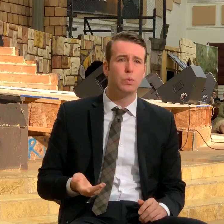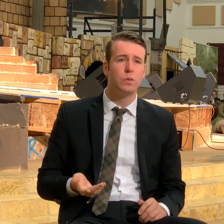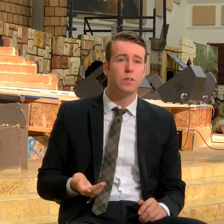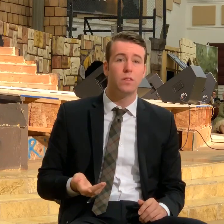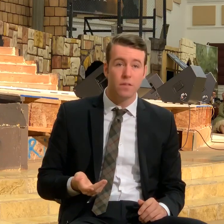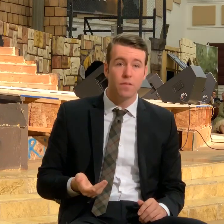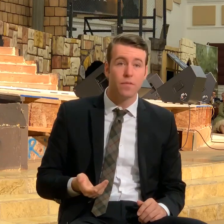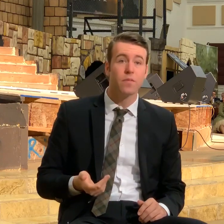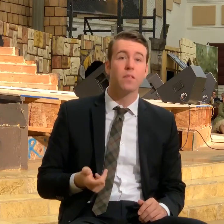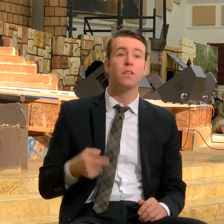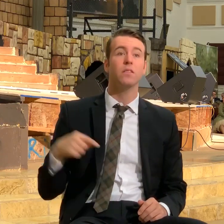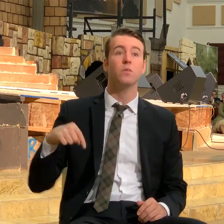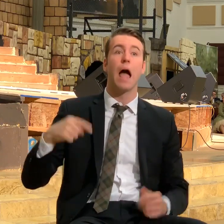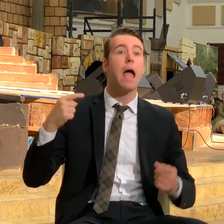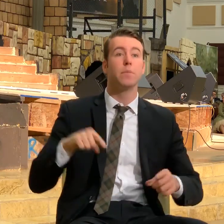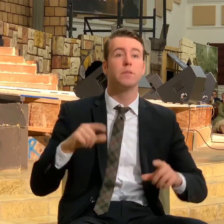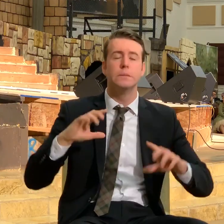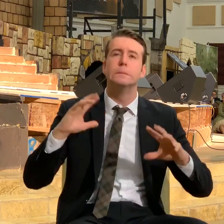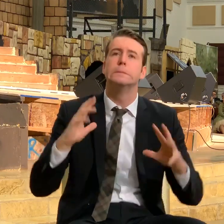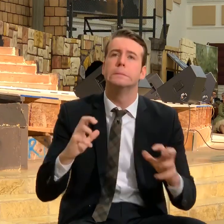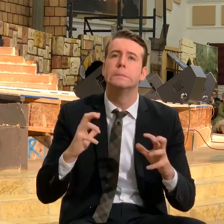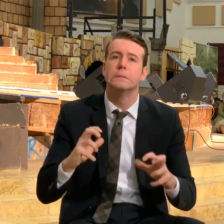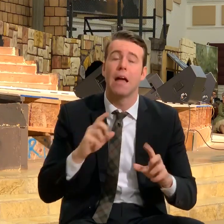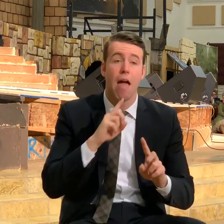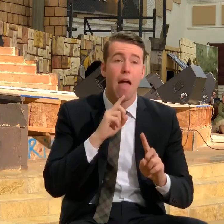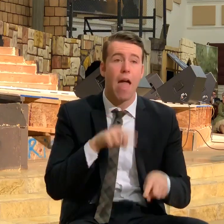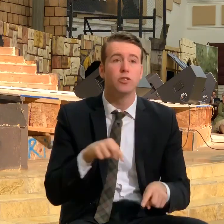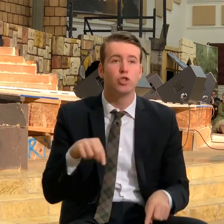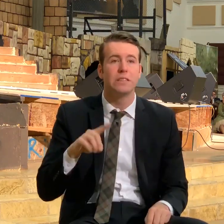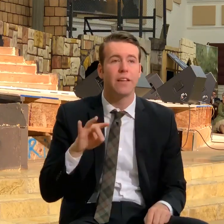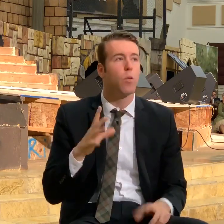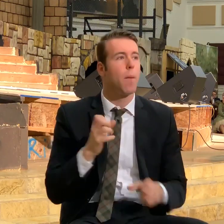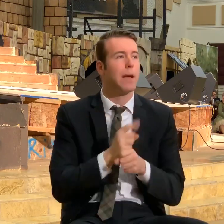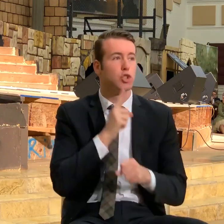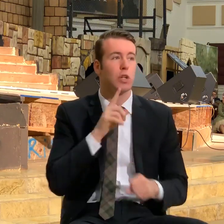And he sought for answers. Wanted to make sure his heart was right.